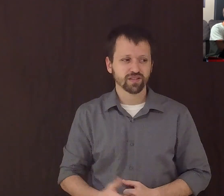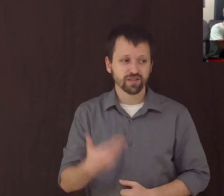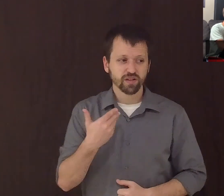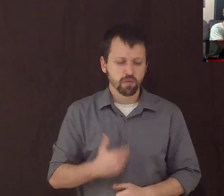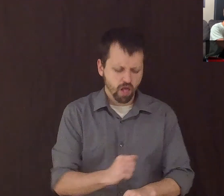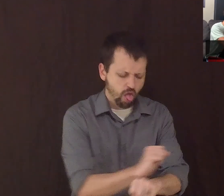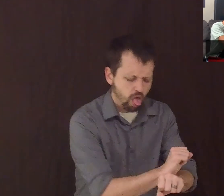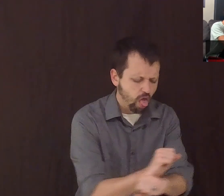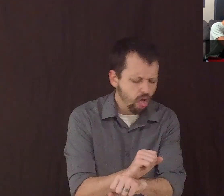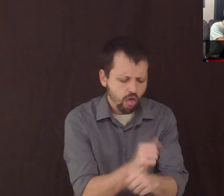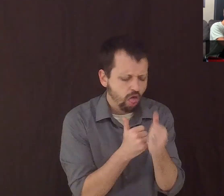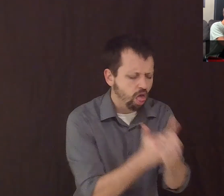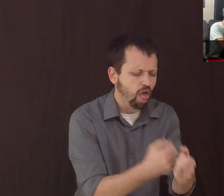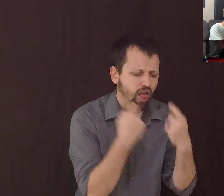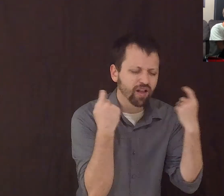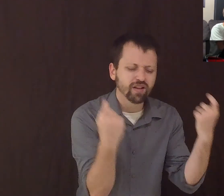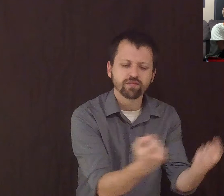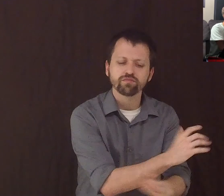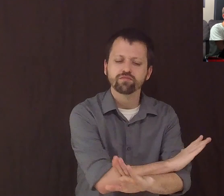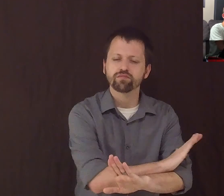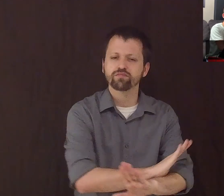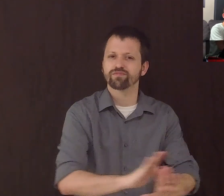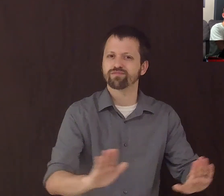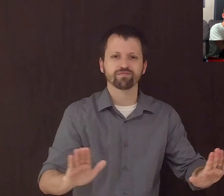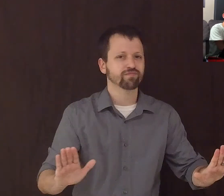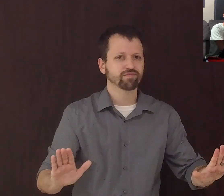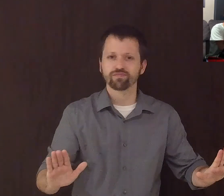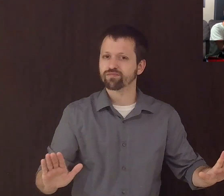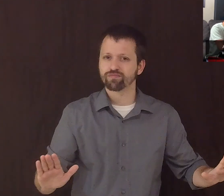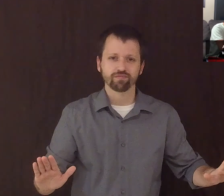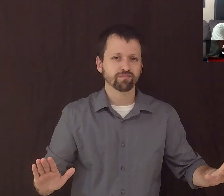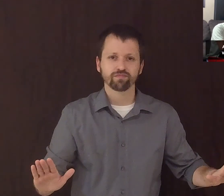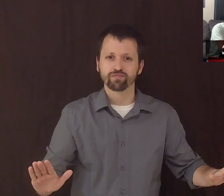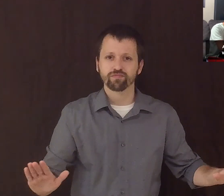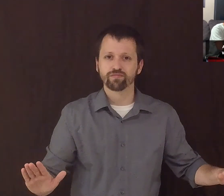I'm no longer a slave to my sin anymore.